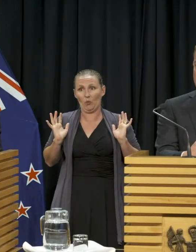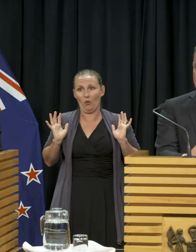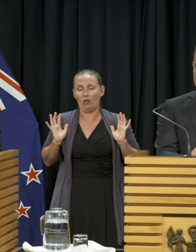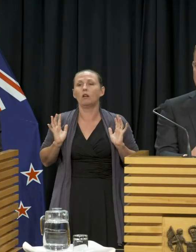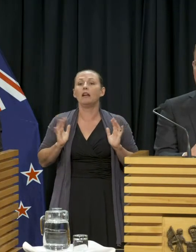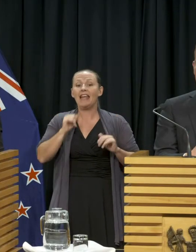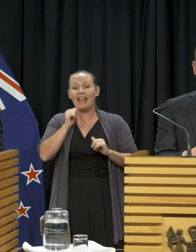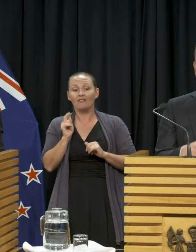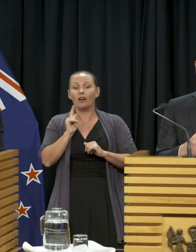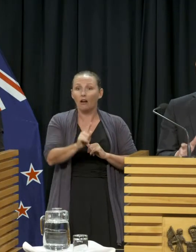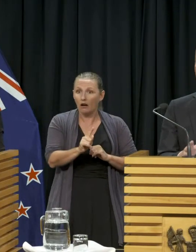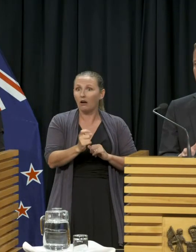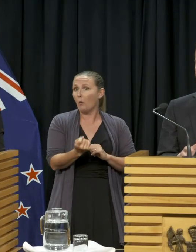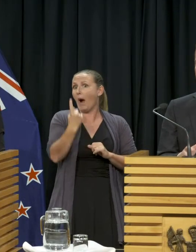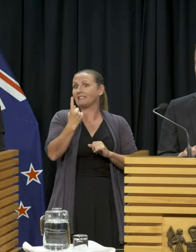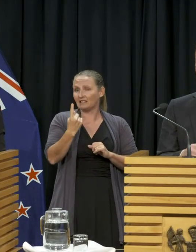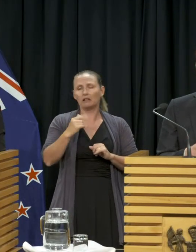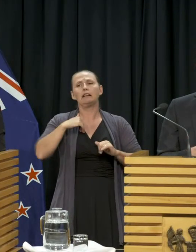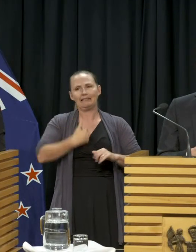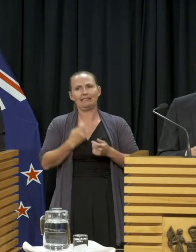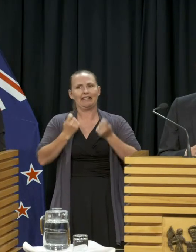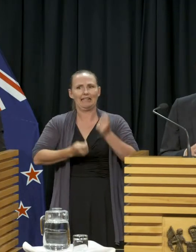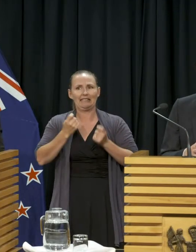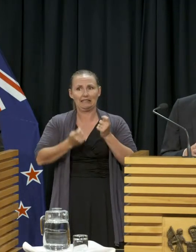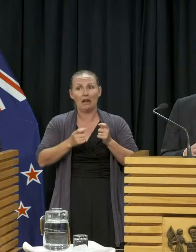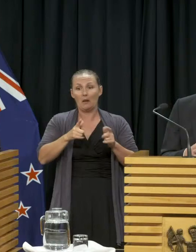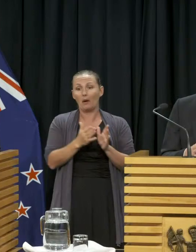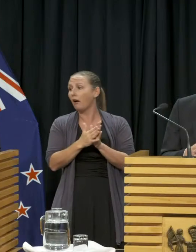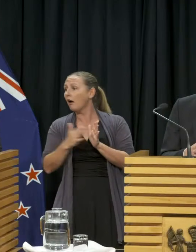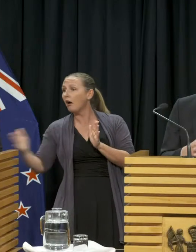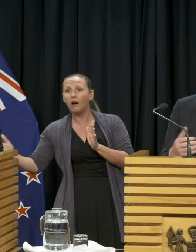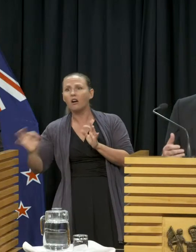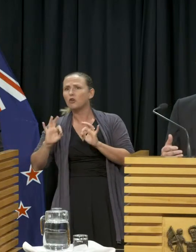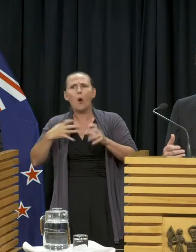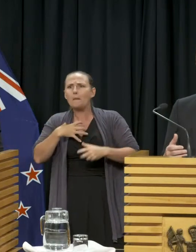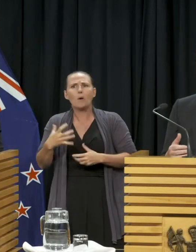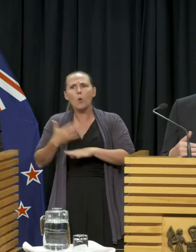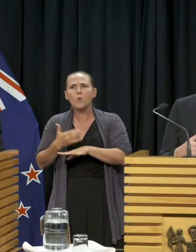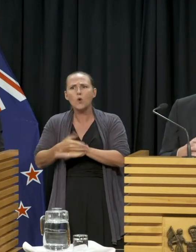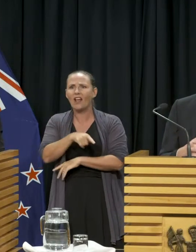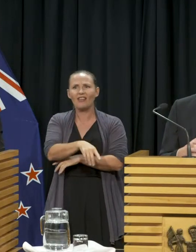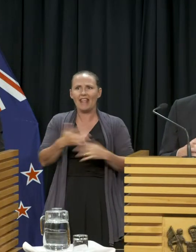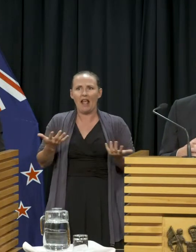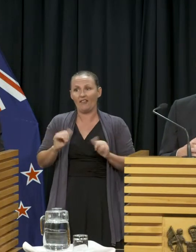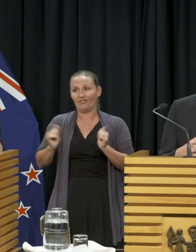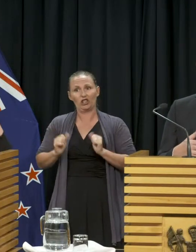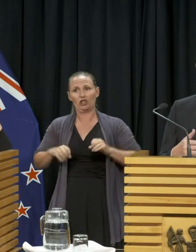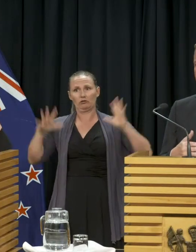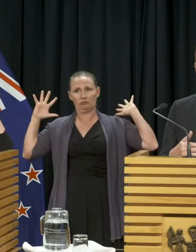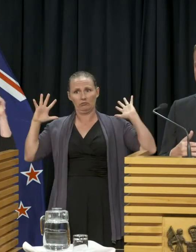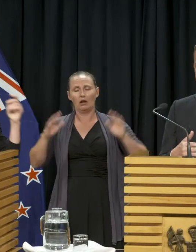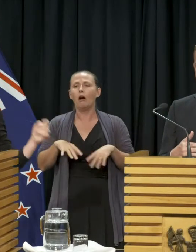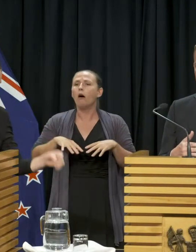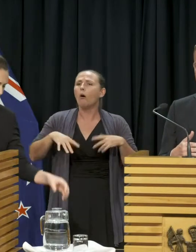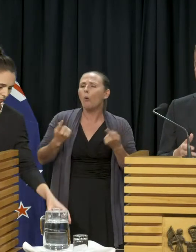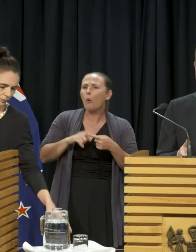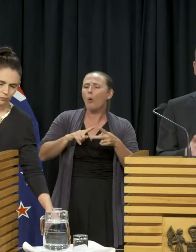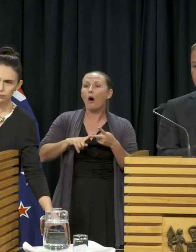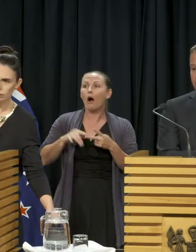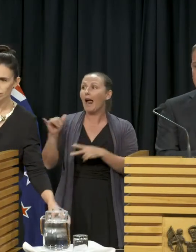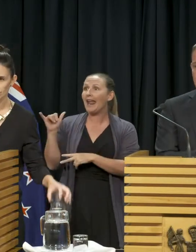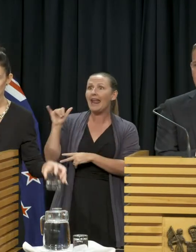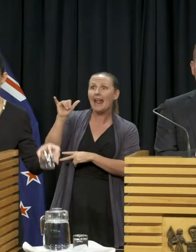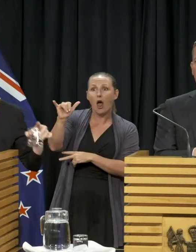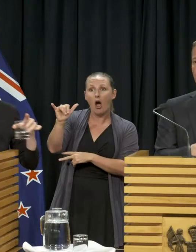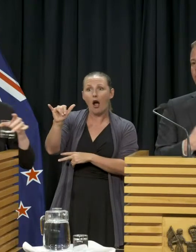need to be tested, but they may no longer be working there. If you think about airline staff, for example, someone may have crewed a couple of international flights